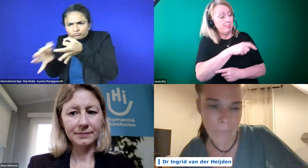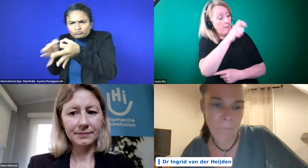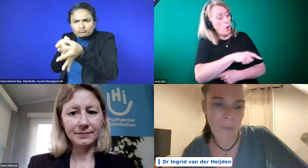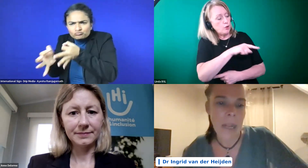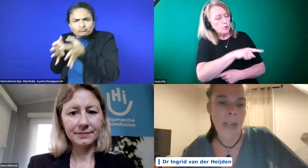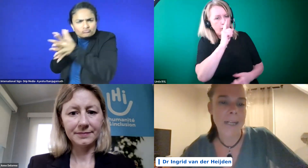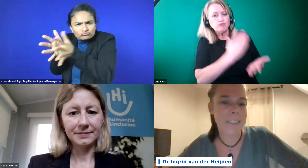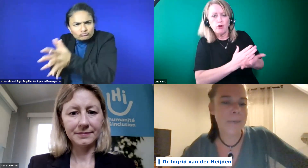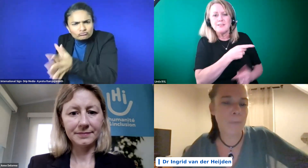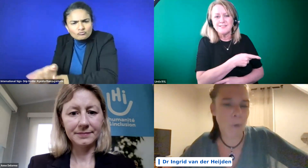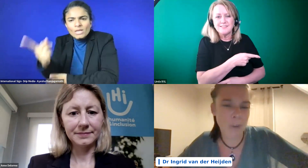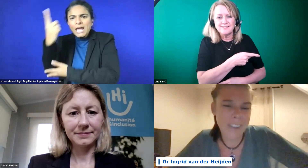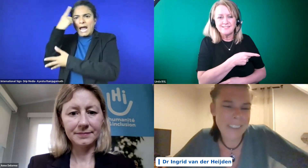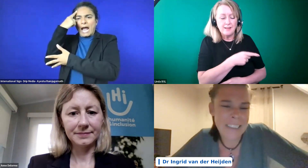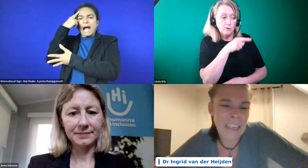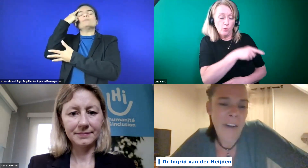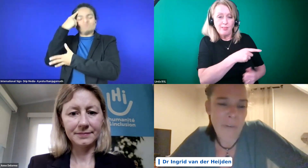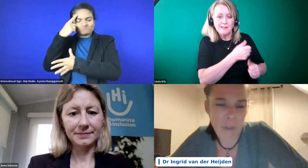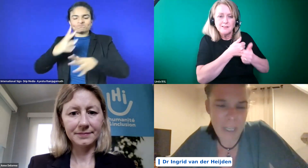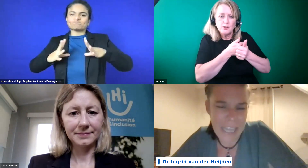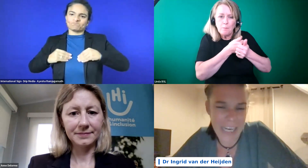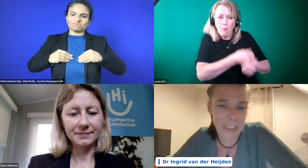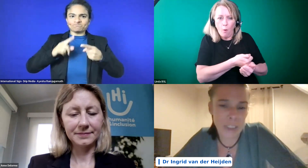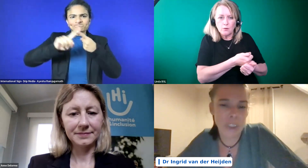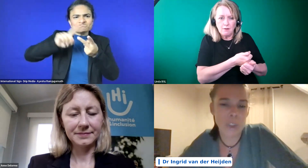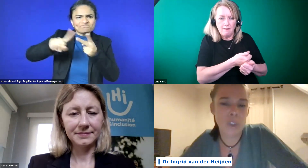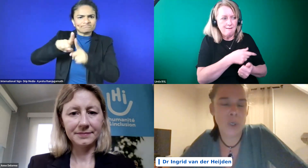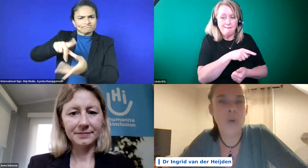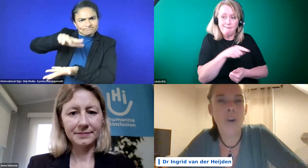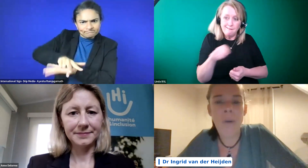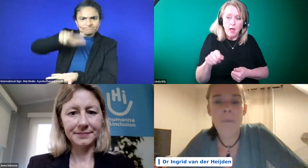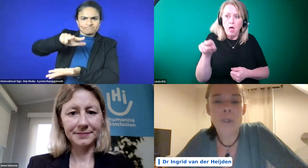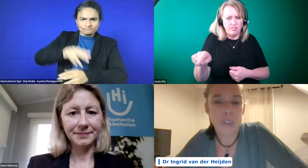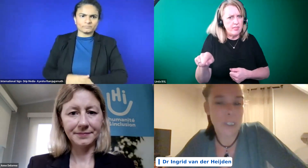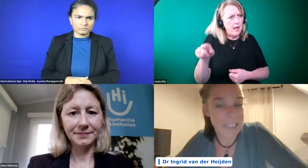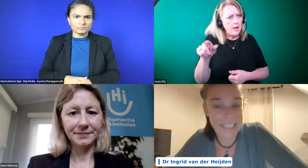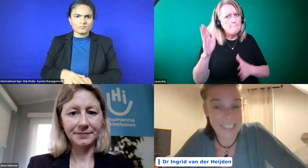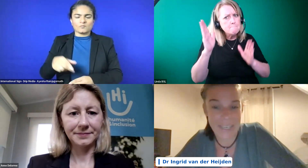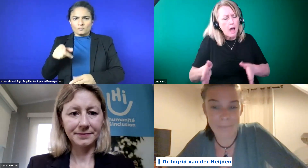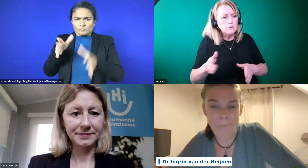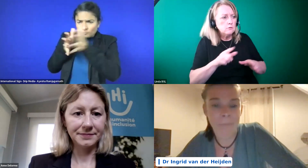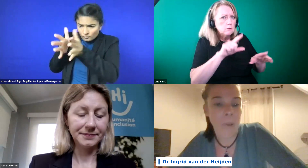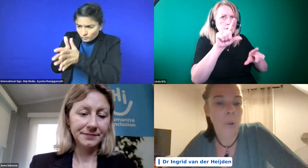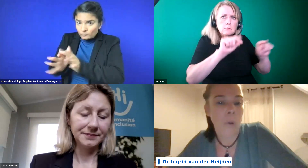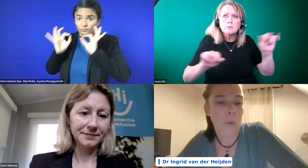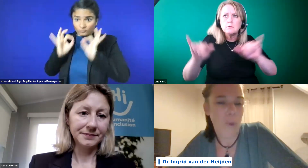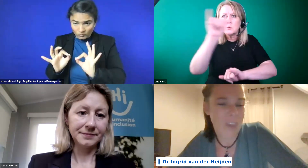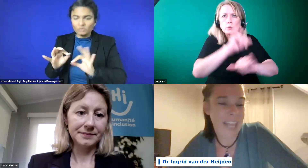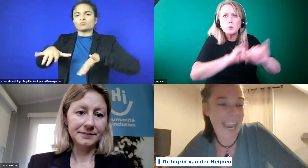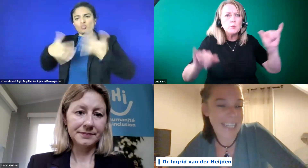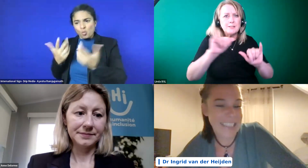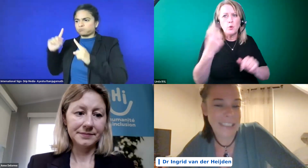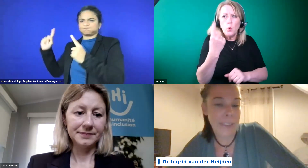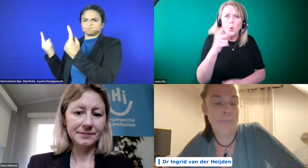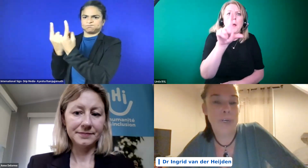trustworthy. It is important for the client to choose who should assist them with